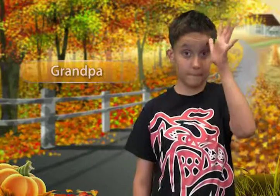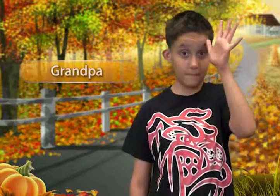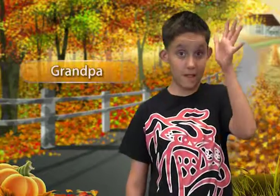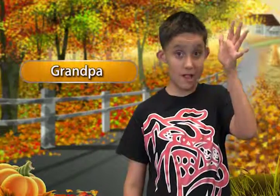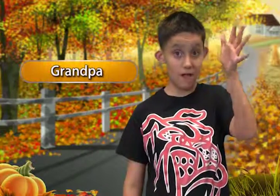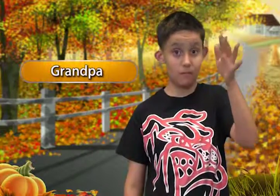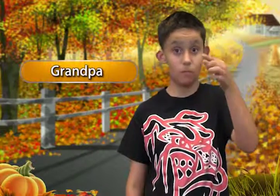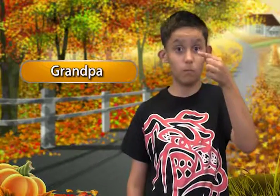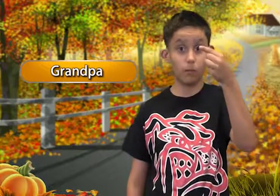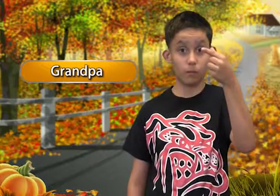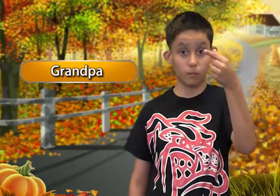Grandpa.